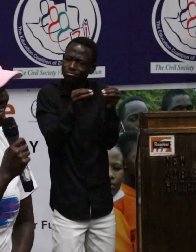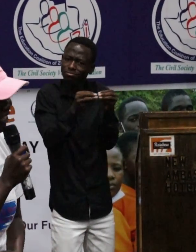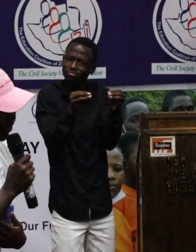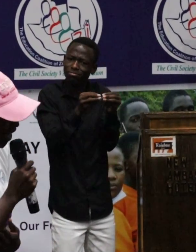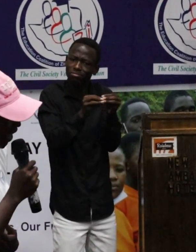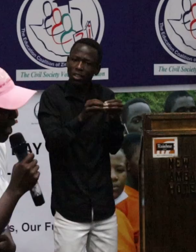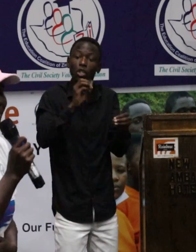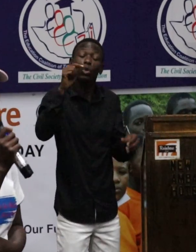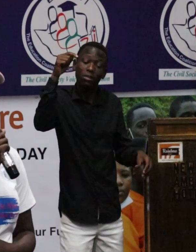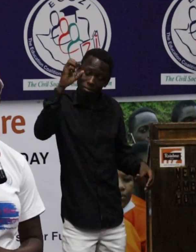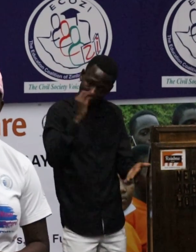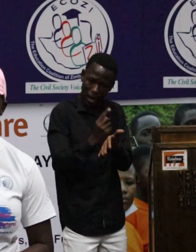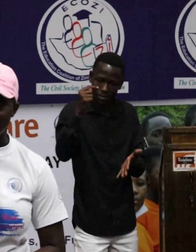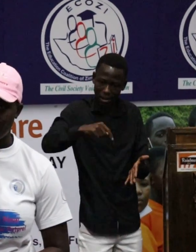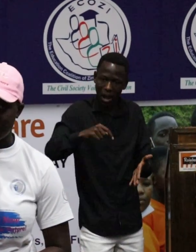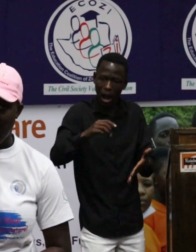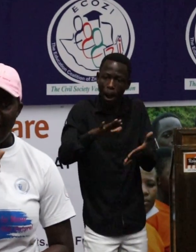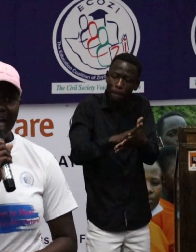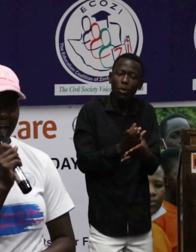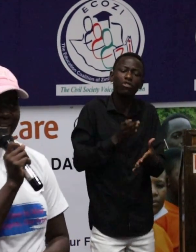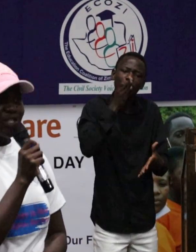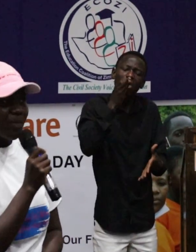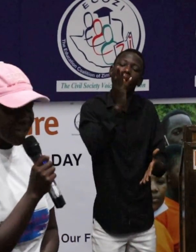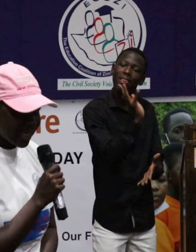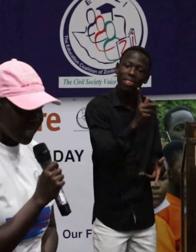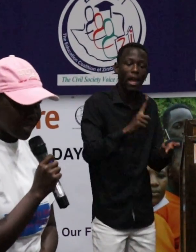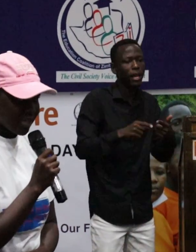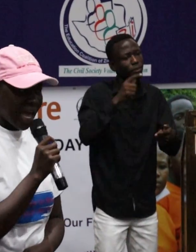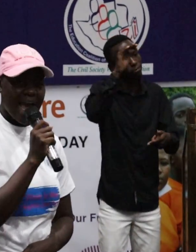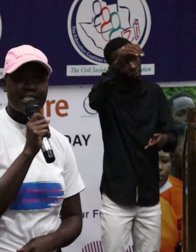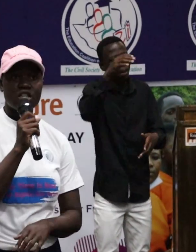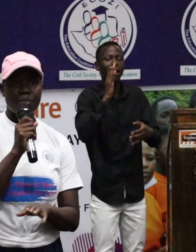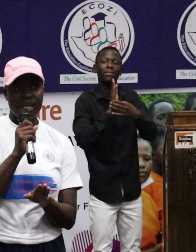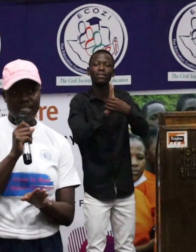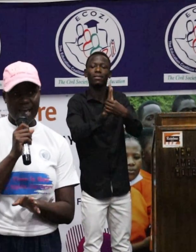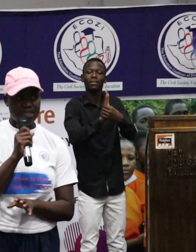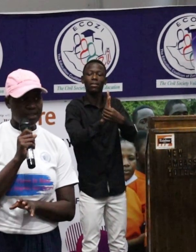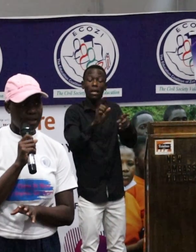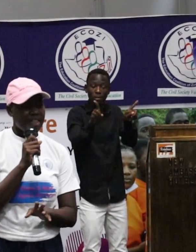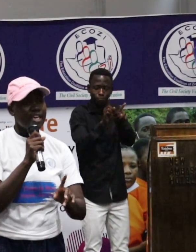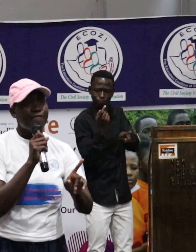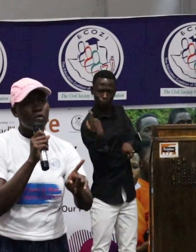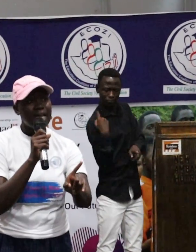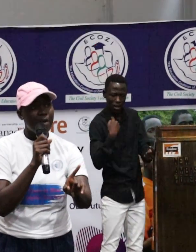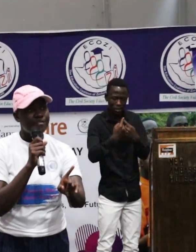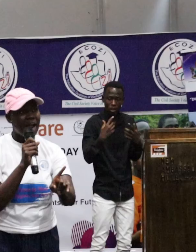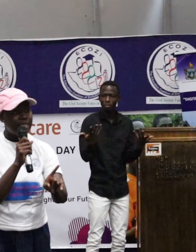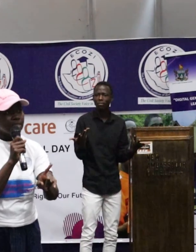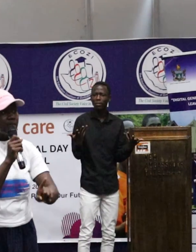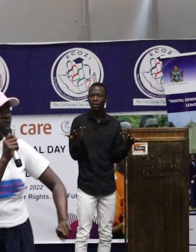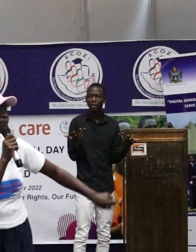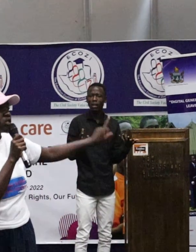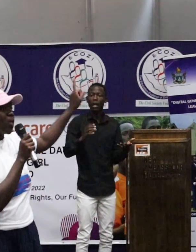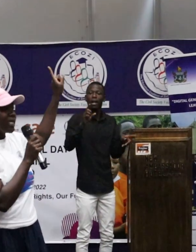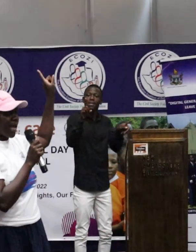start beating us today, because we are the future and tomorrow's leaders. As it was pointed out, the Eiffel Tower in